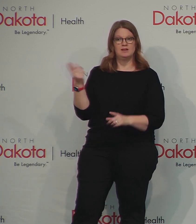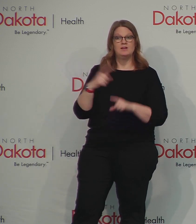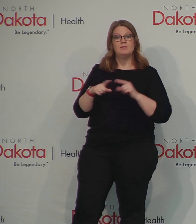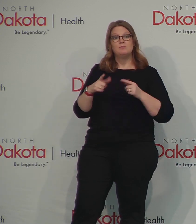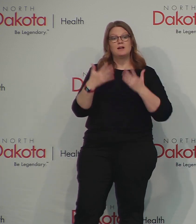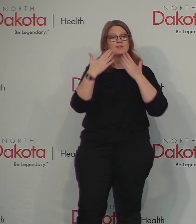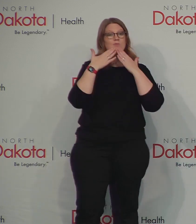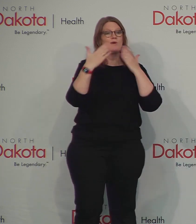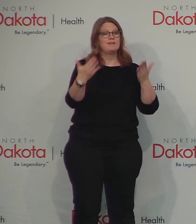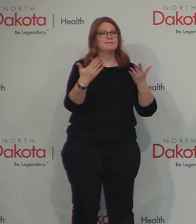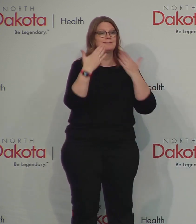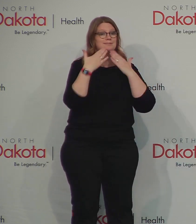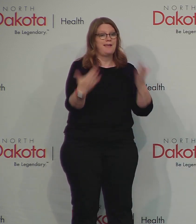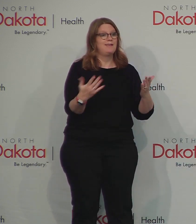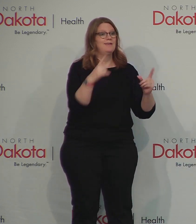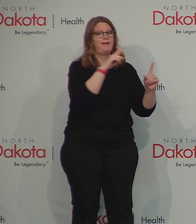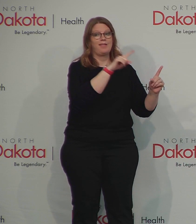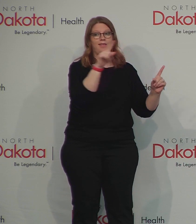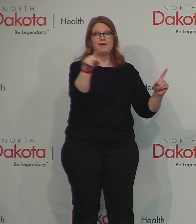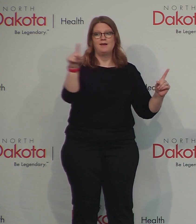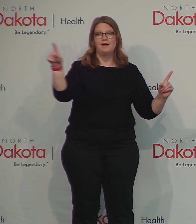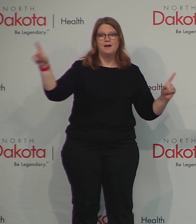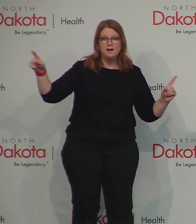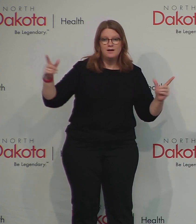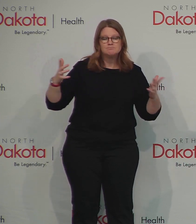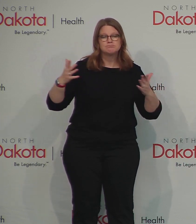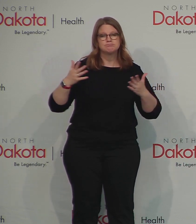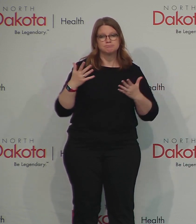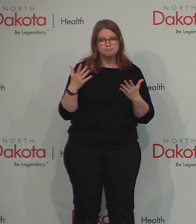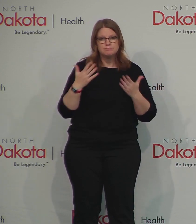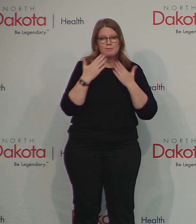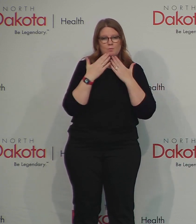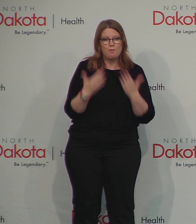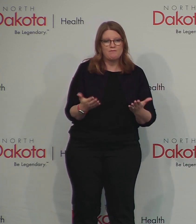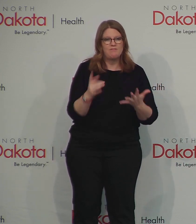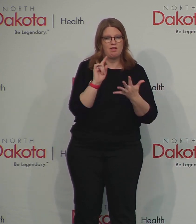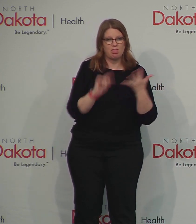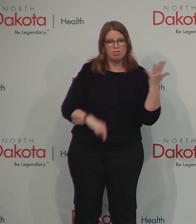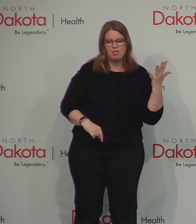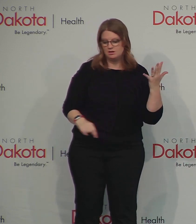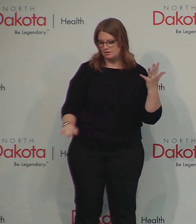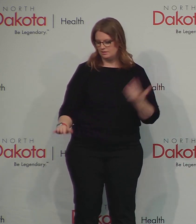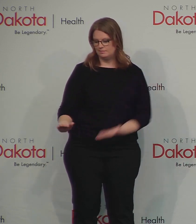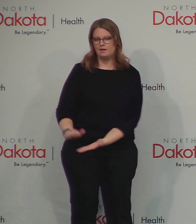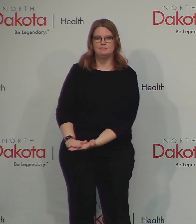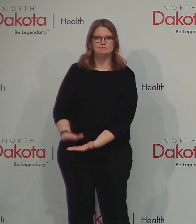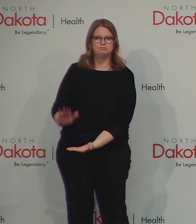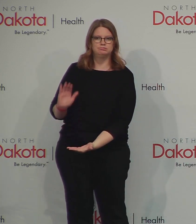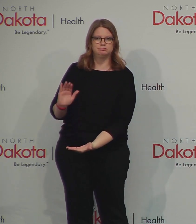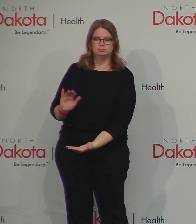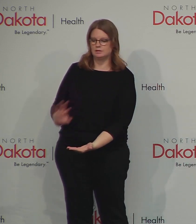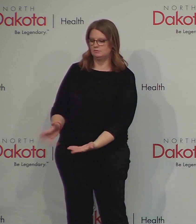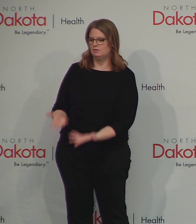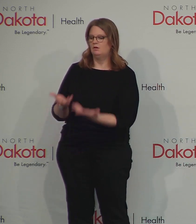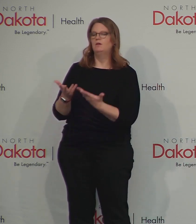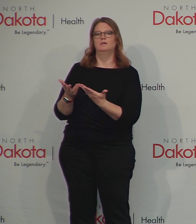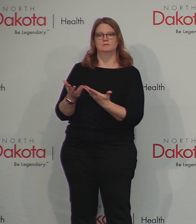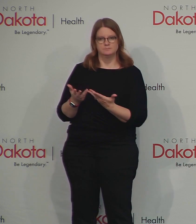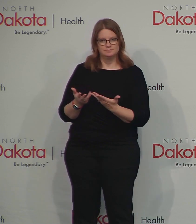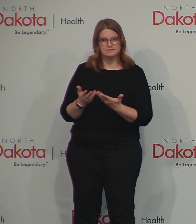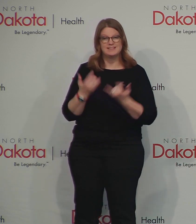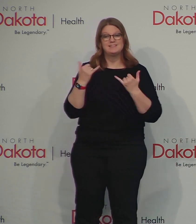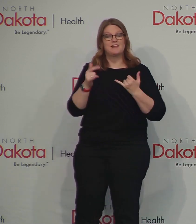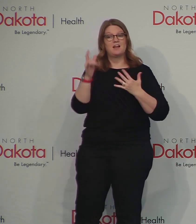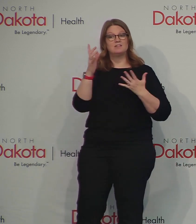you pull out the gratitude, it'll still be full because it is an abundant, ever-filling resource. It's just up to you to exercise that. So as we head